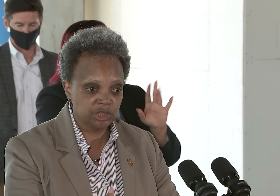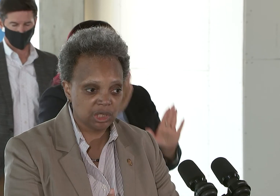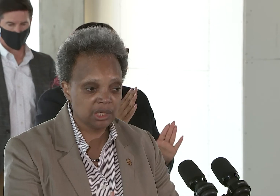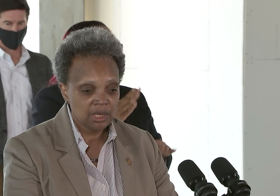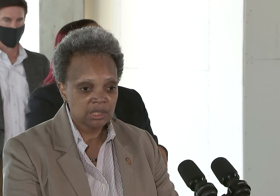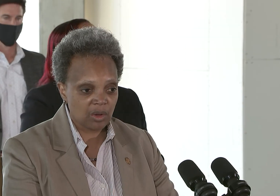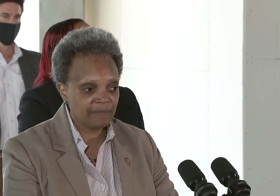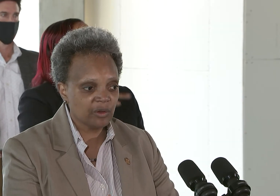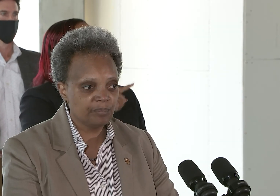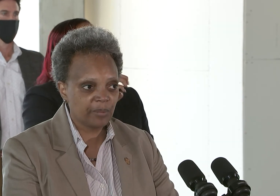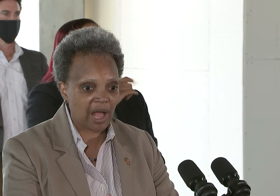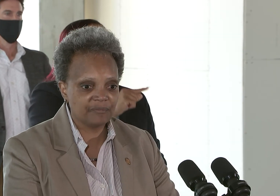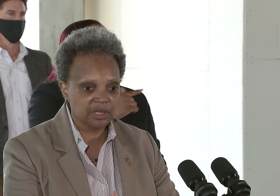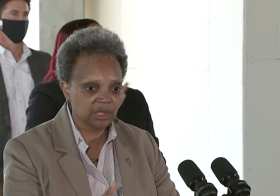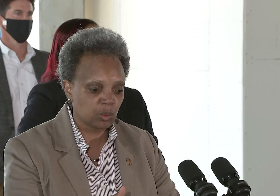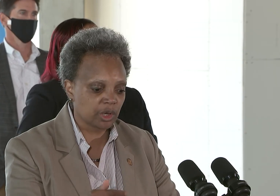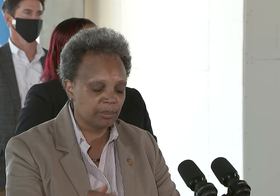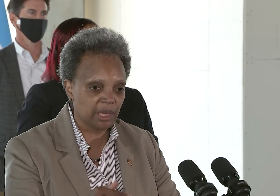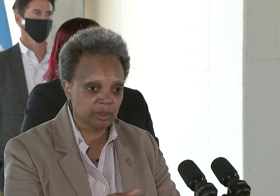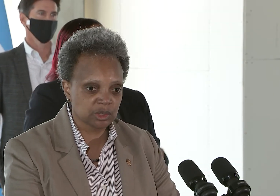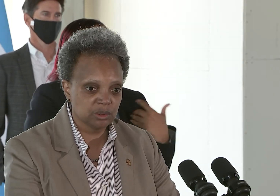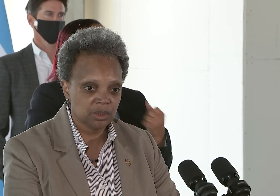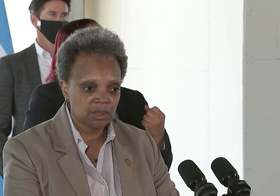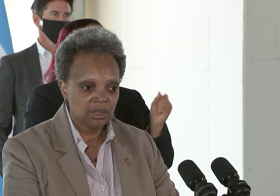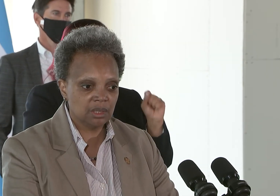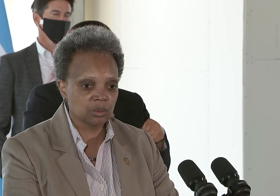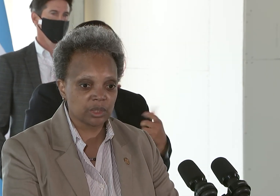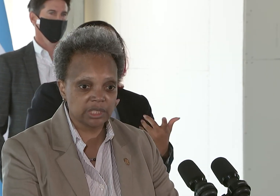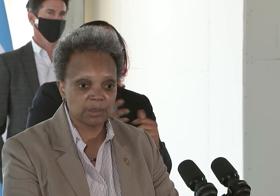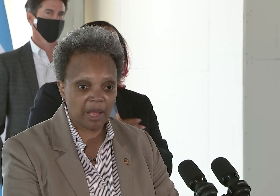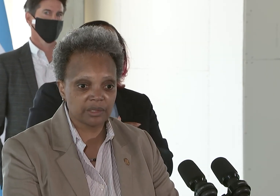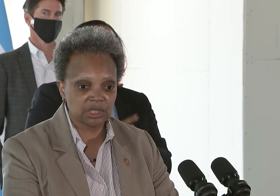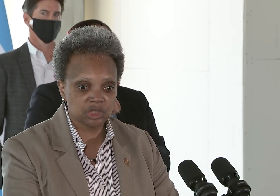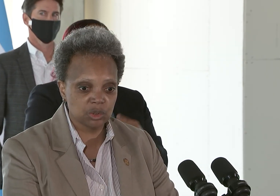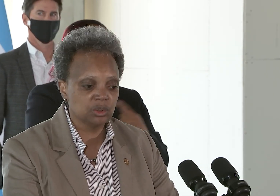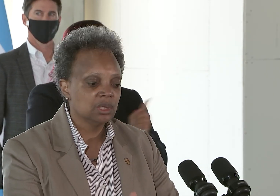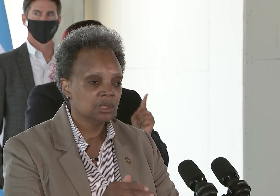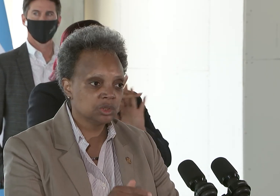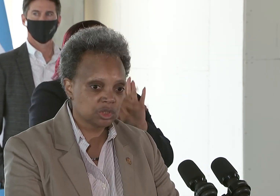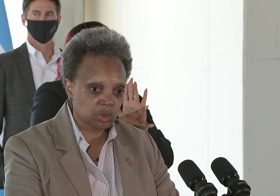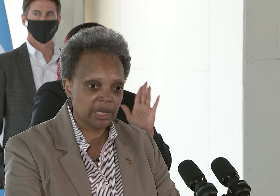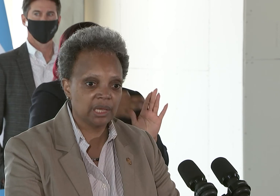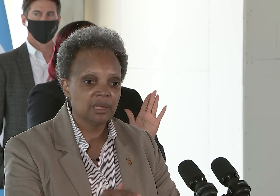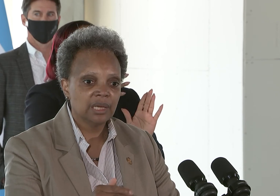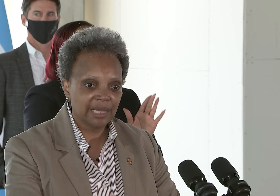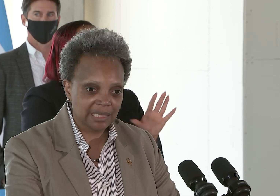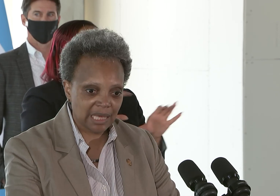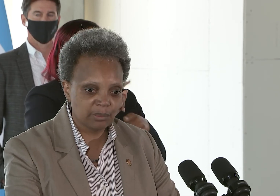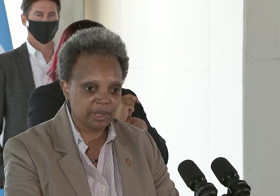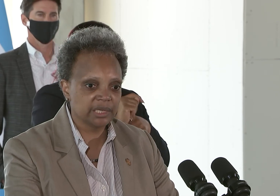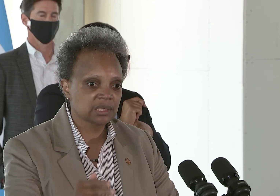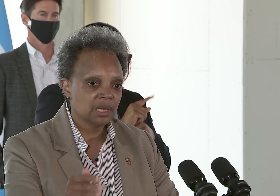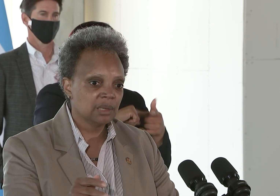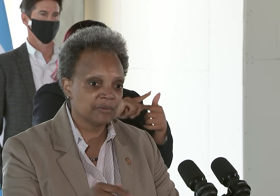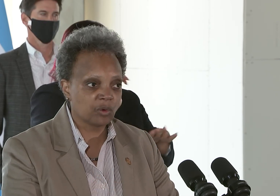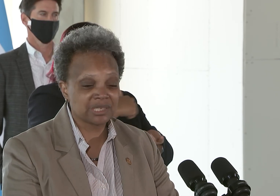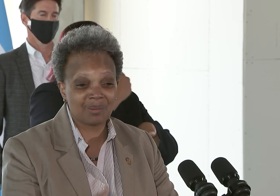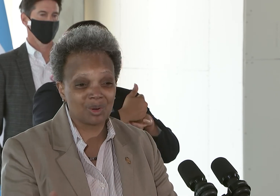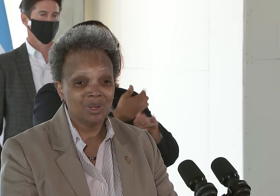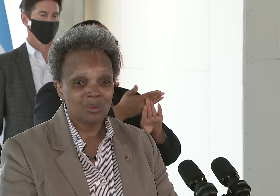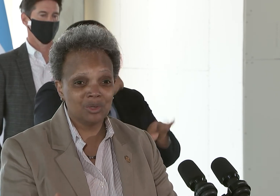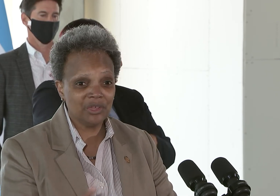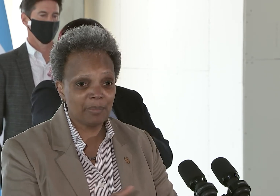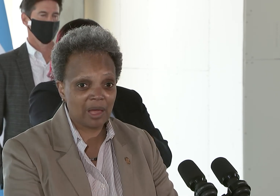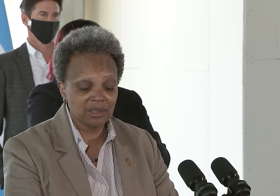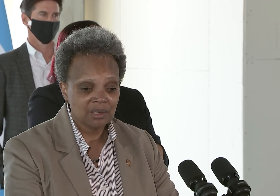the AG. So I feel confident that we're going to be able to release a policy soon, do the training, and get that in place before